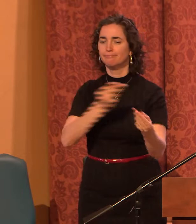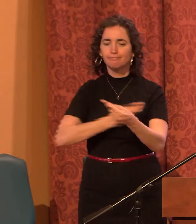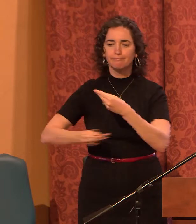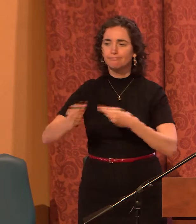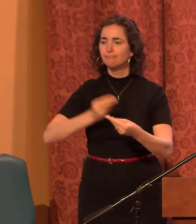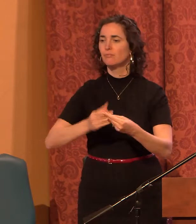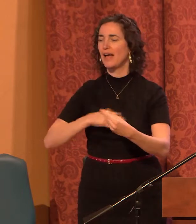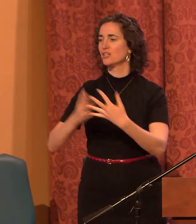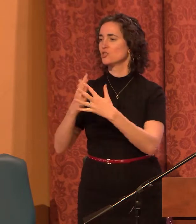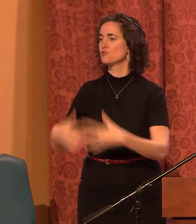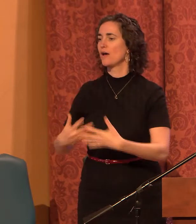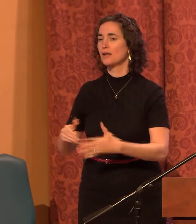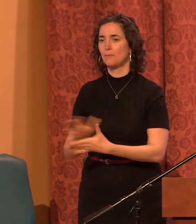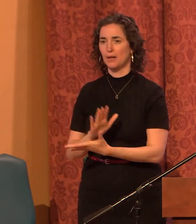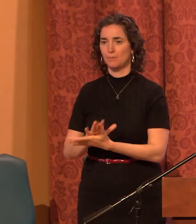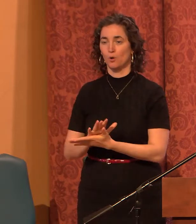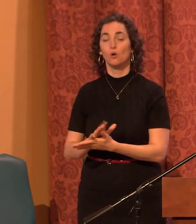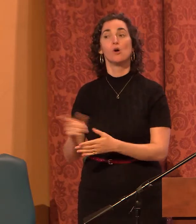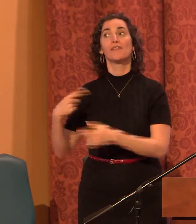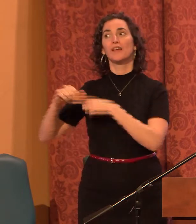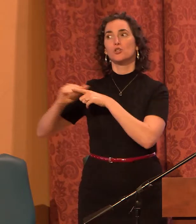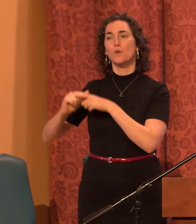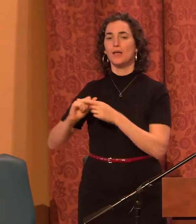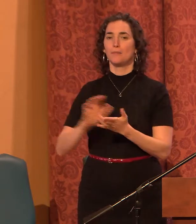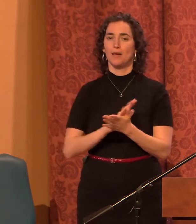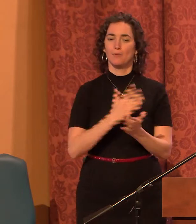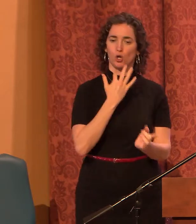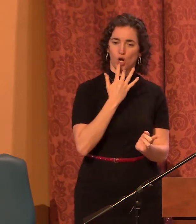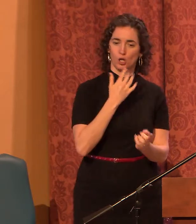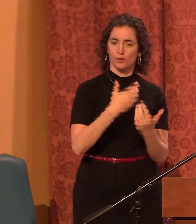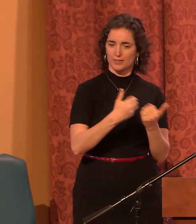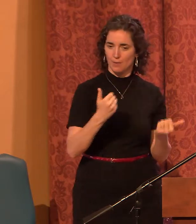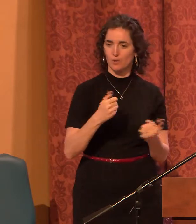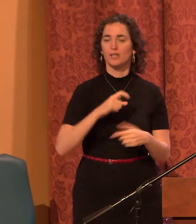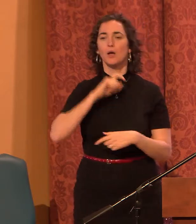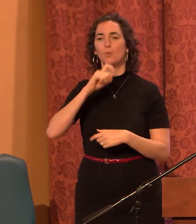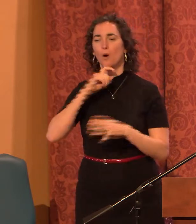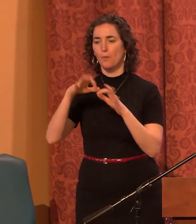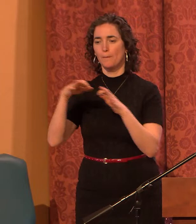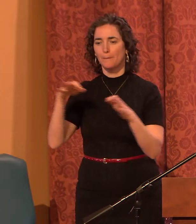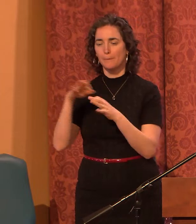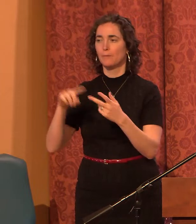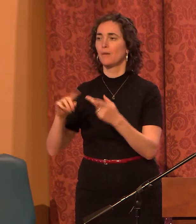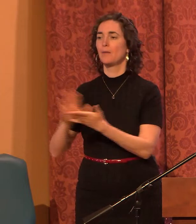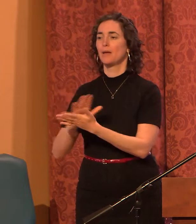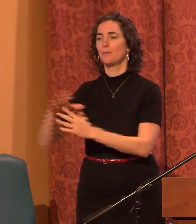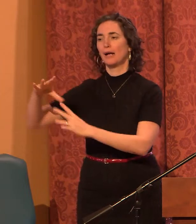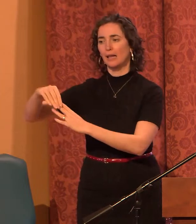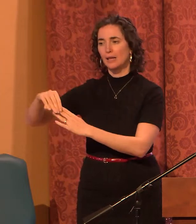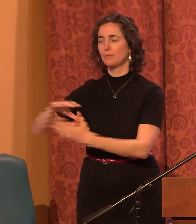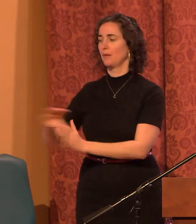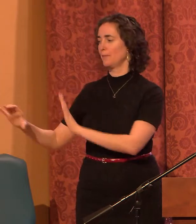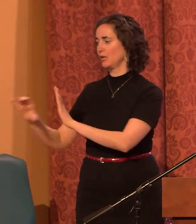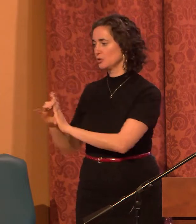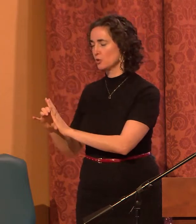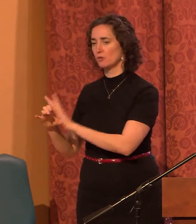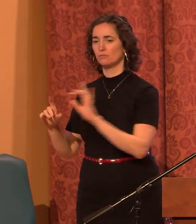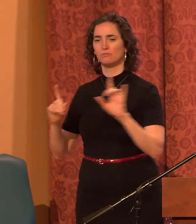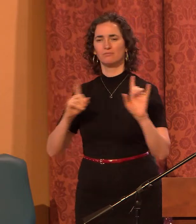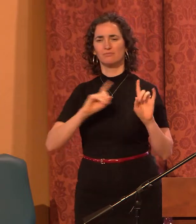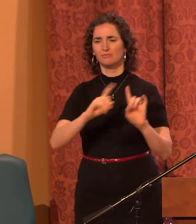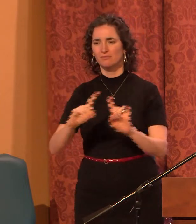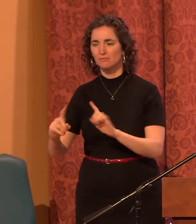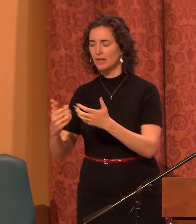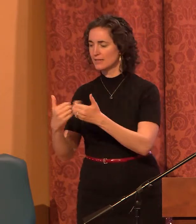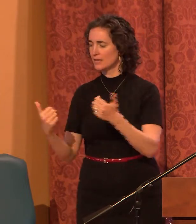were trained to separate colored paper, rubber bands, paper clips, photographs, and so on